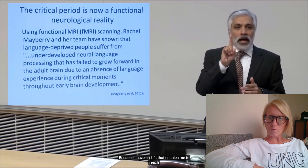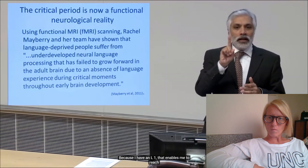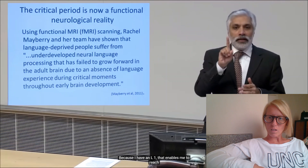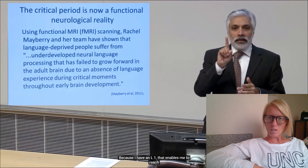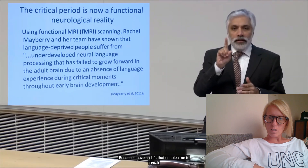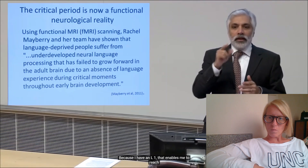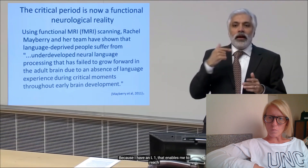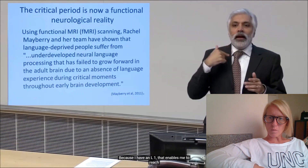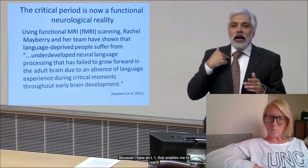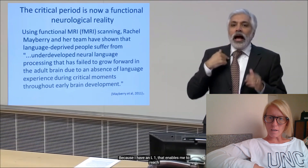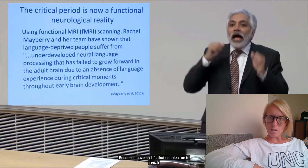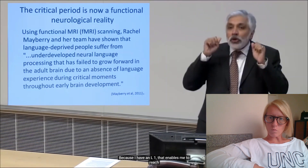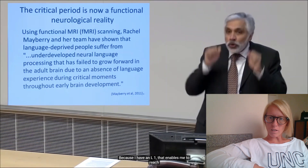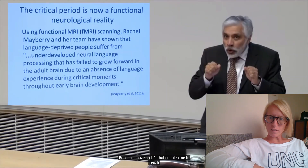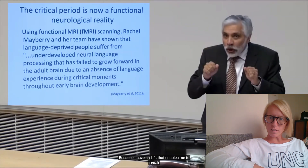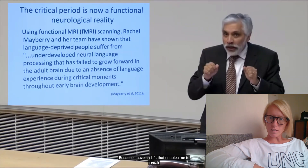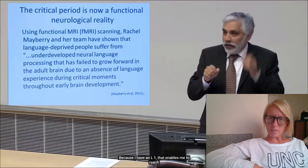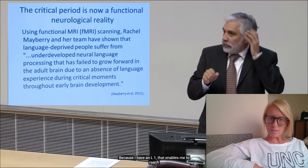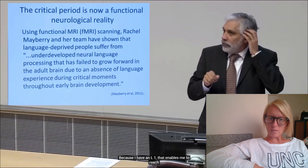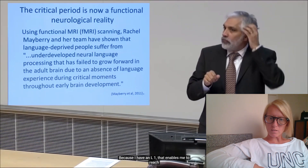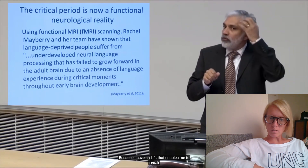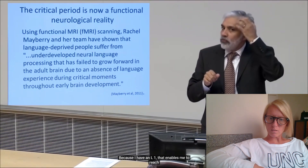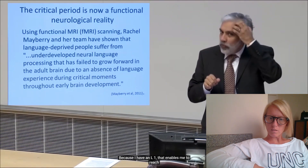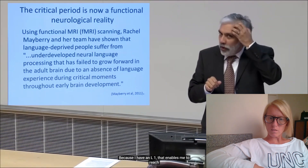Because I have an L1